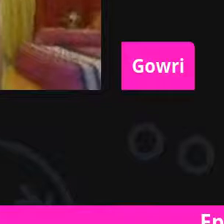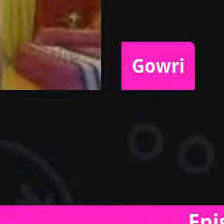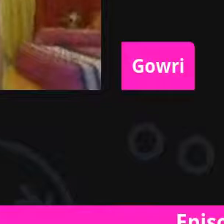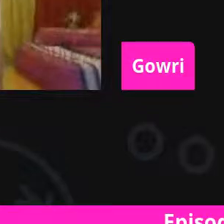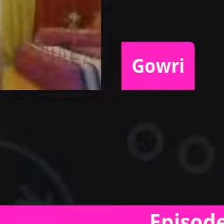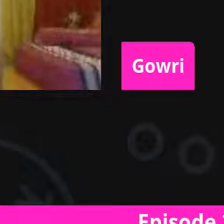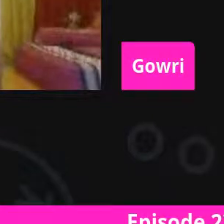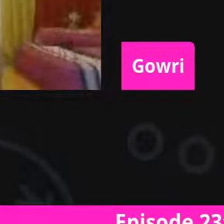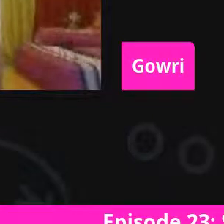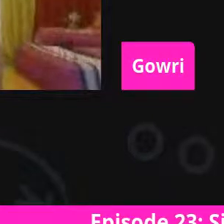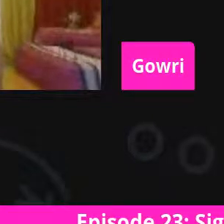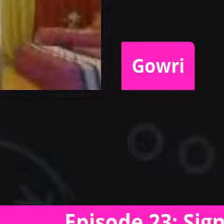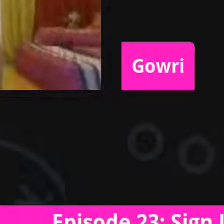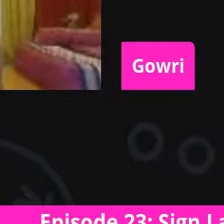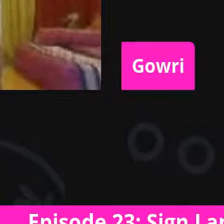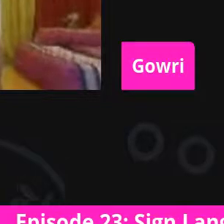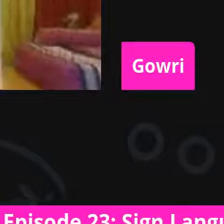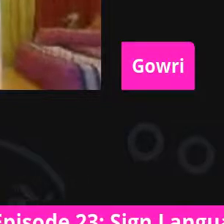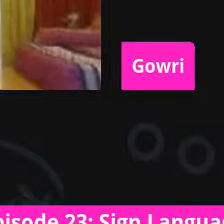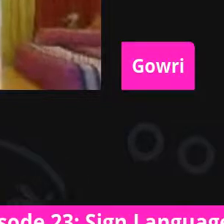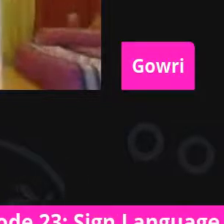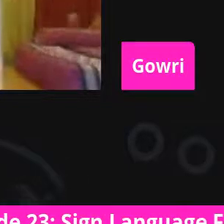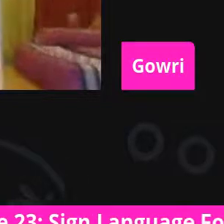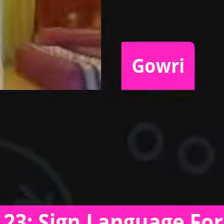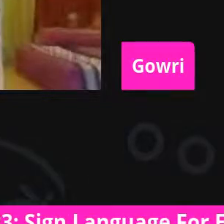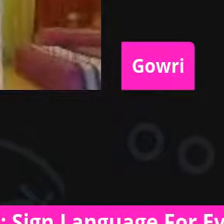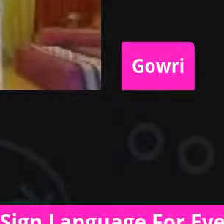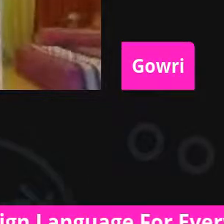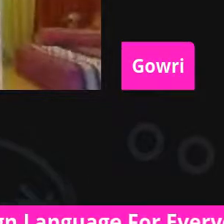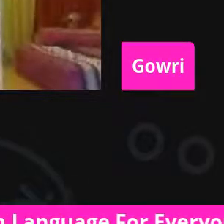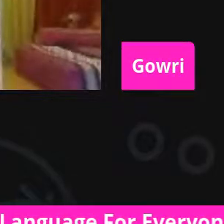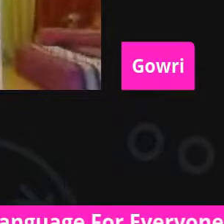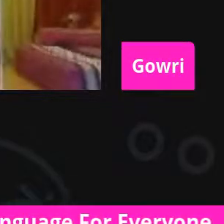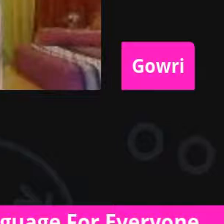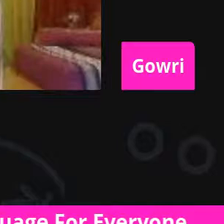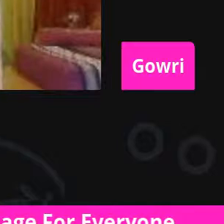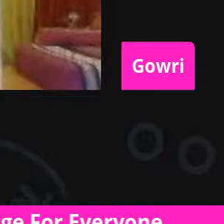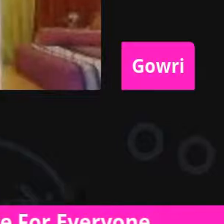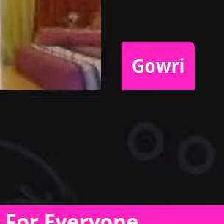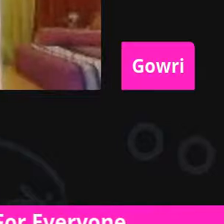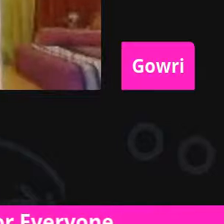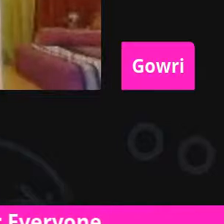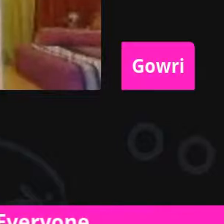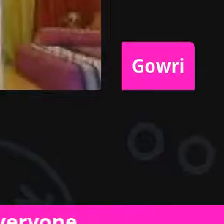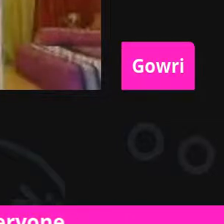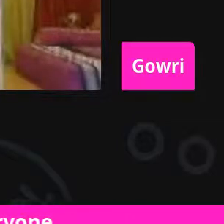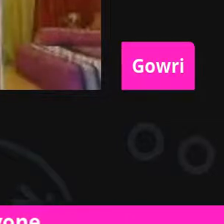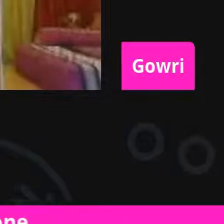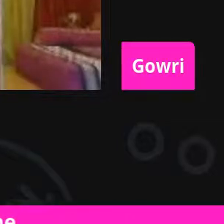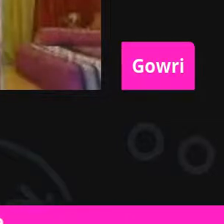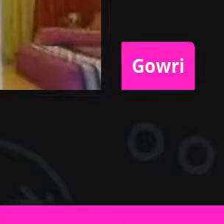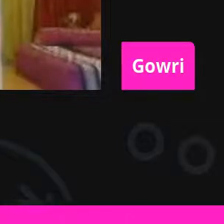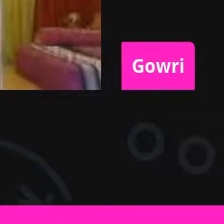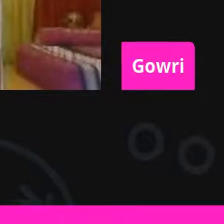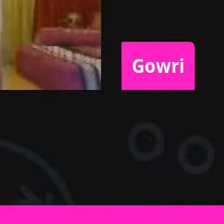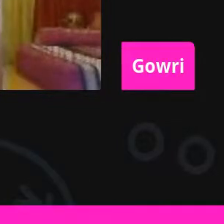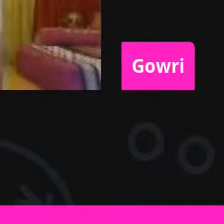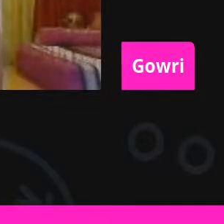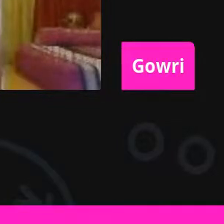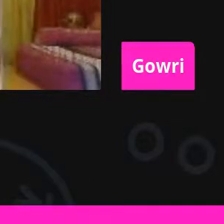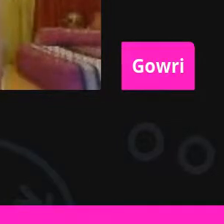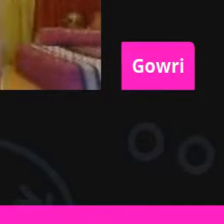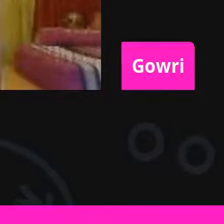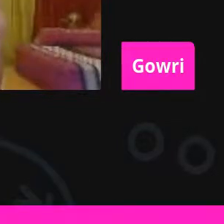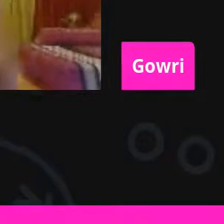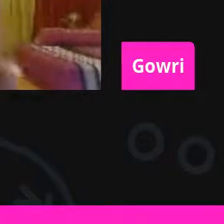episode brings a new awareness for the viewers who will be watching this later also, that sign language is actually